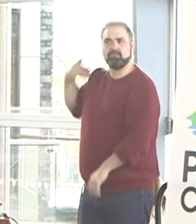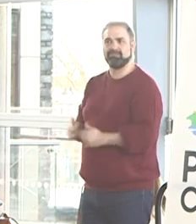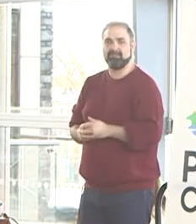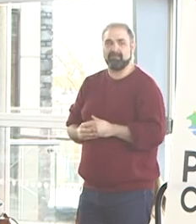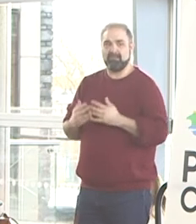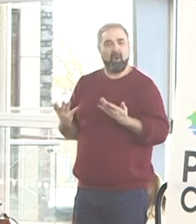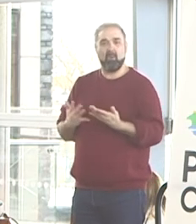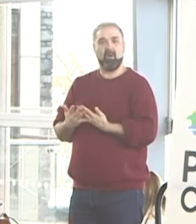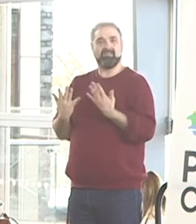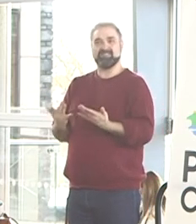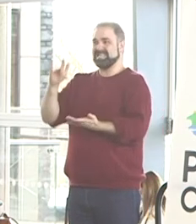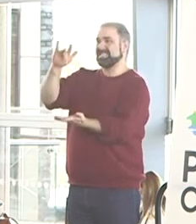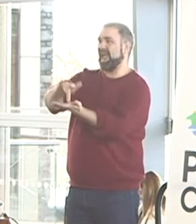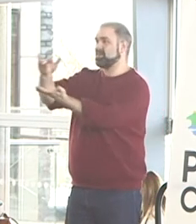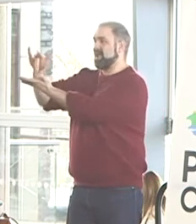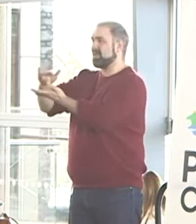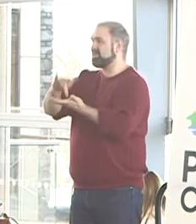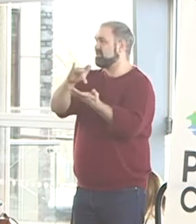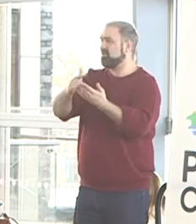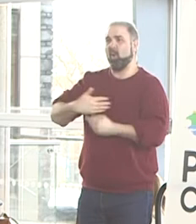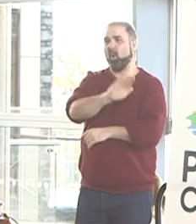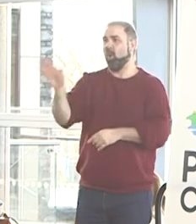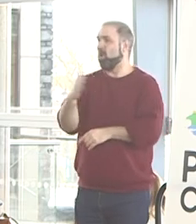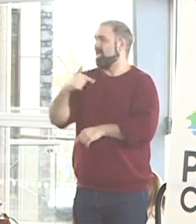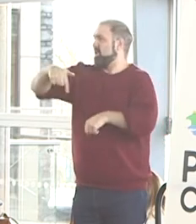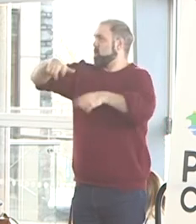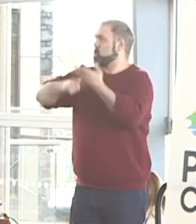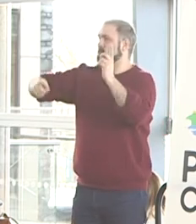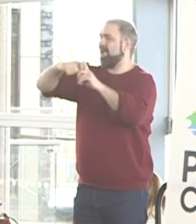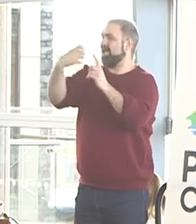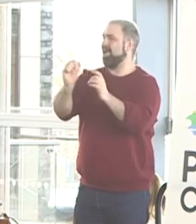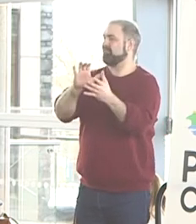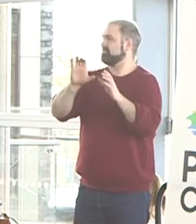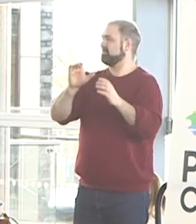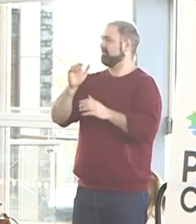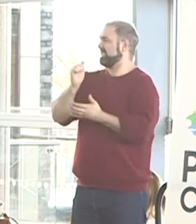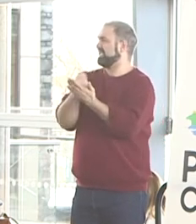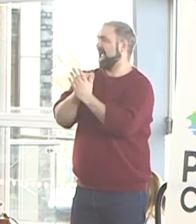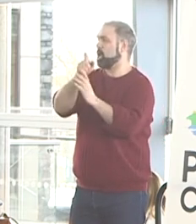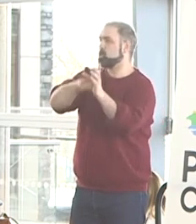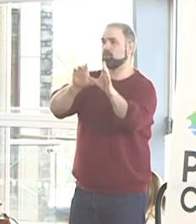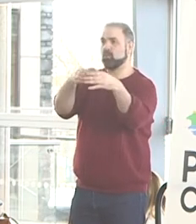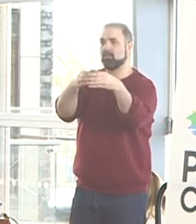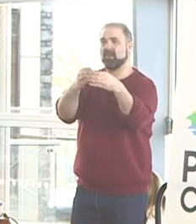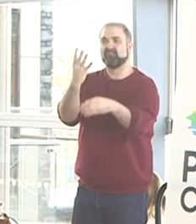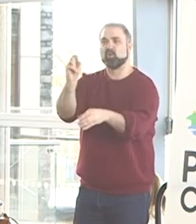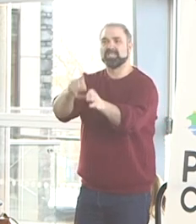now every big town in the UK has got a gay youth group. And it's a wonderful thing. 40 years ago, there was